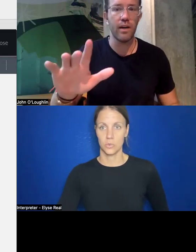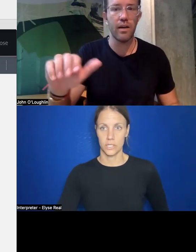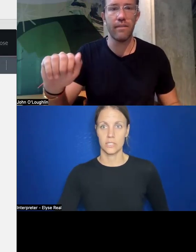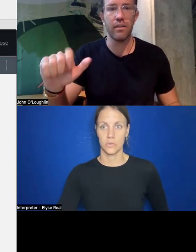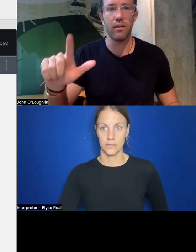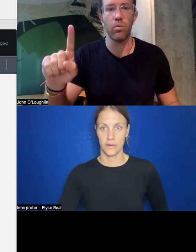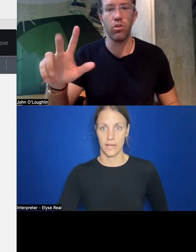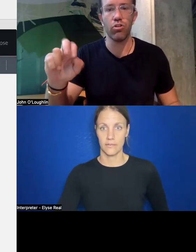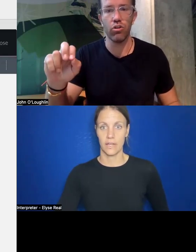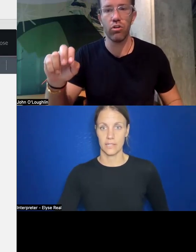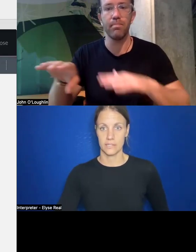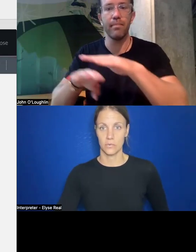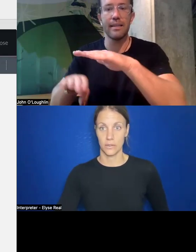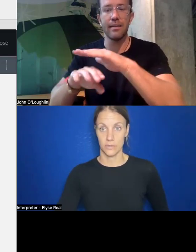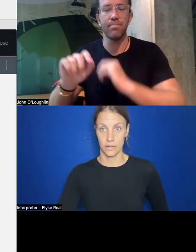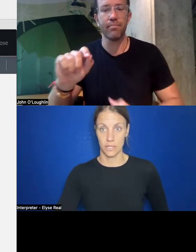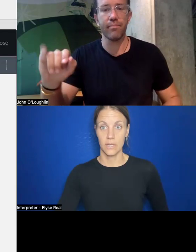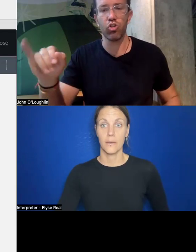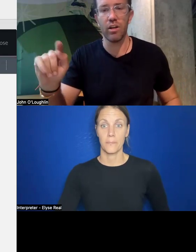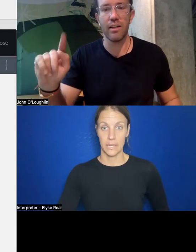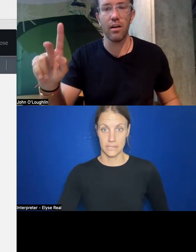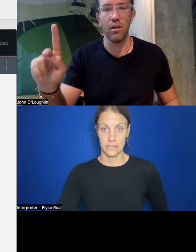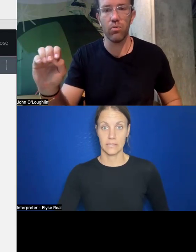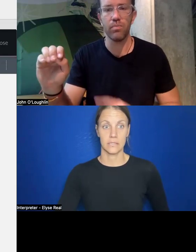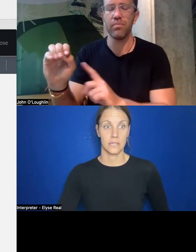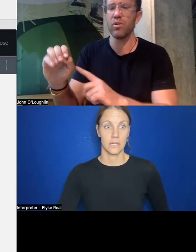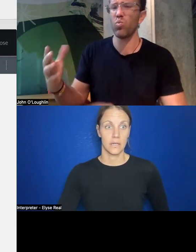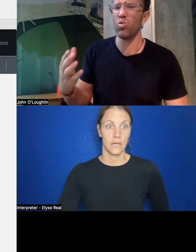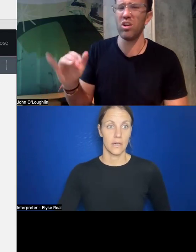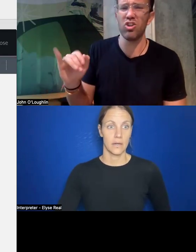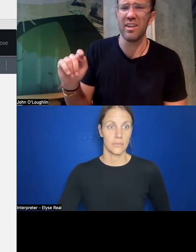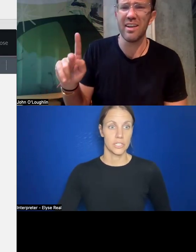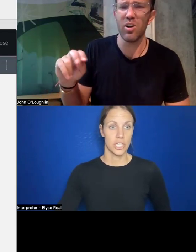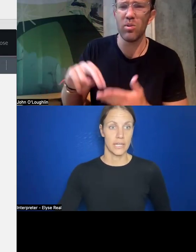Fall 2025 ASL 130 Basic